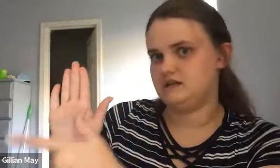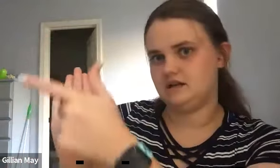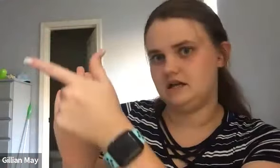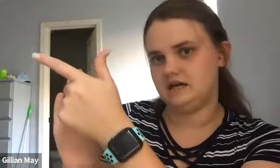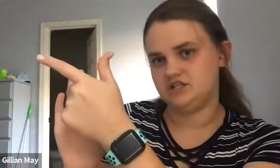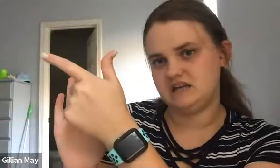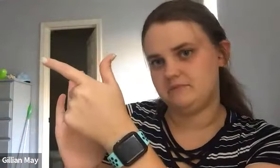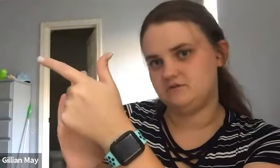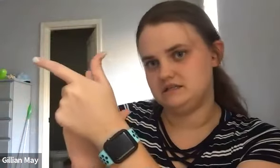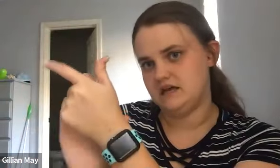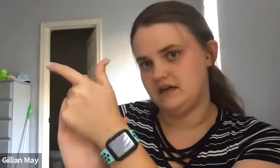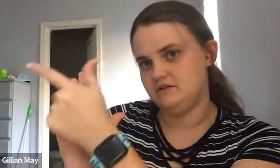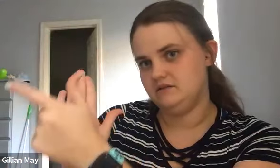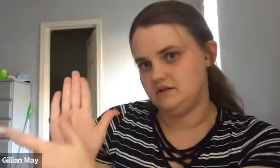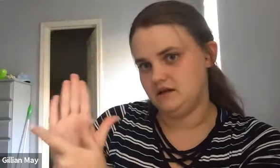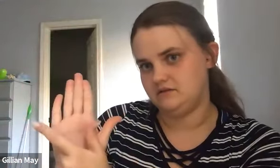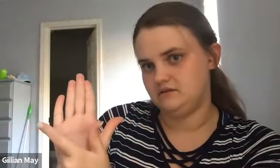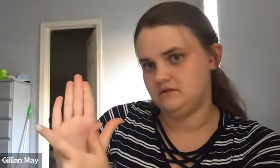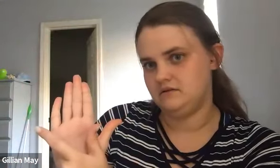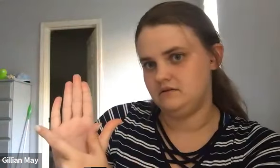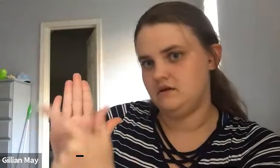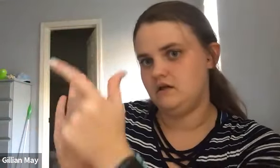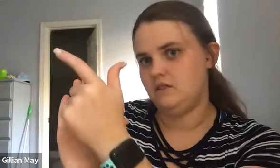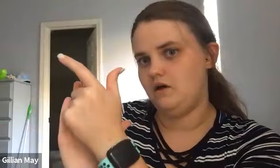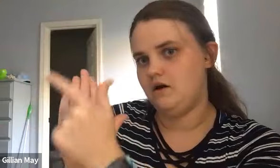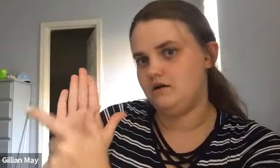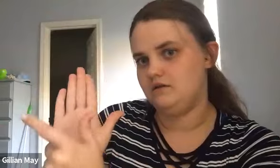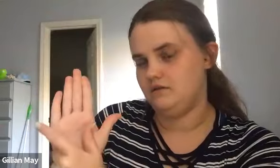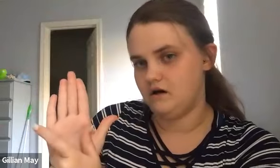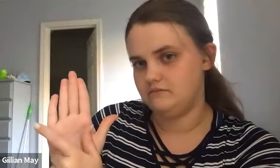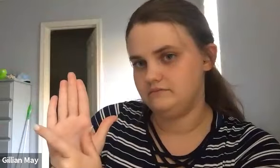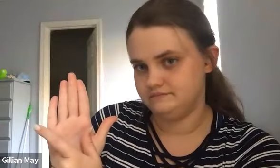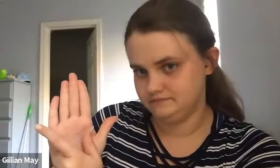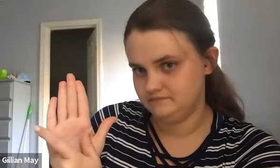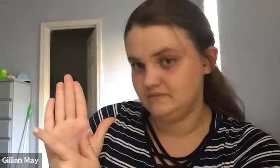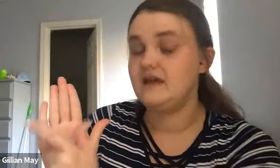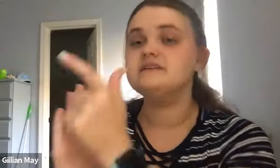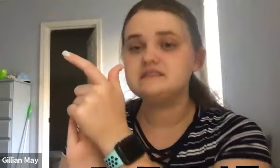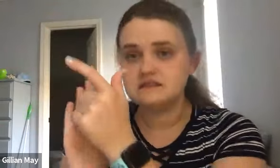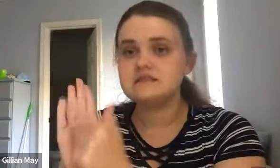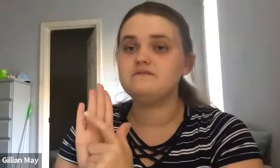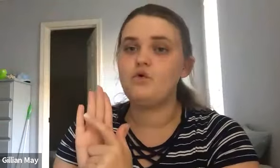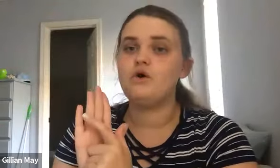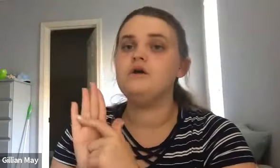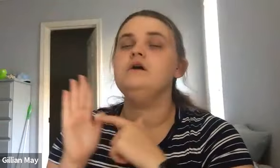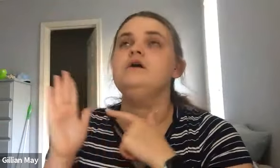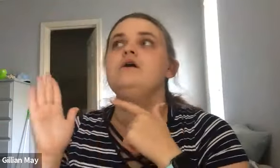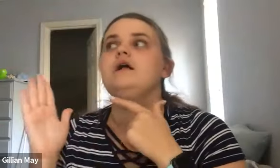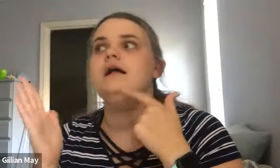see it. I just tap it twice. L, L. Law, law. And this is the sign for